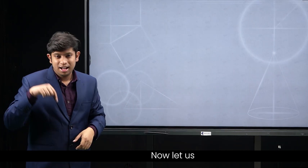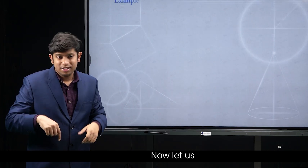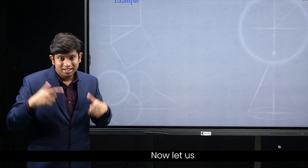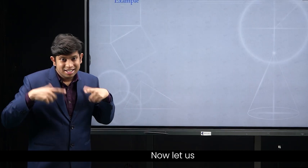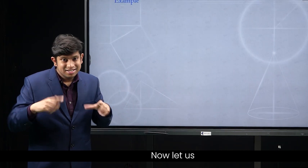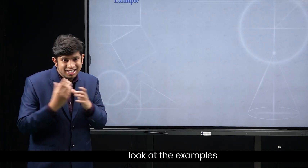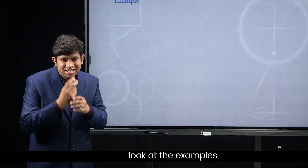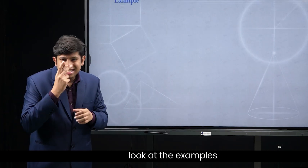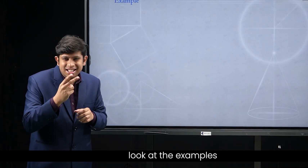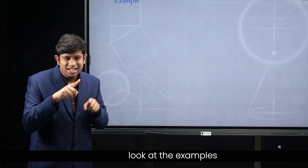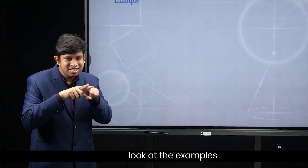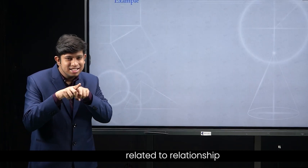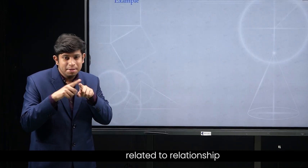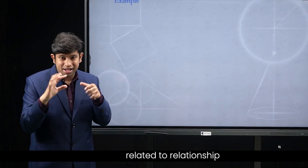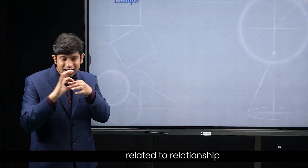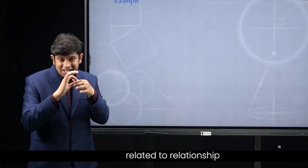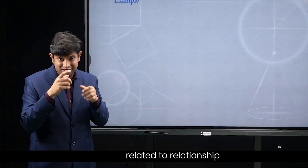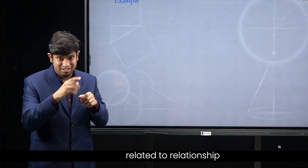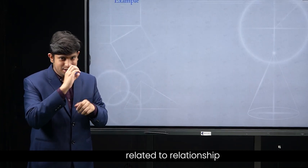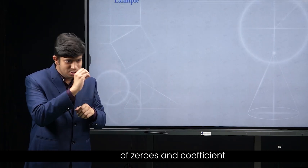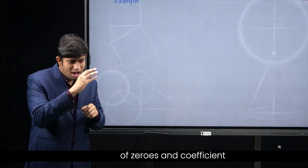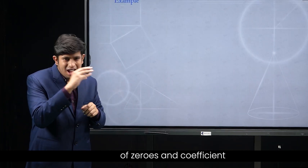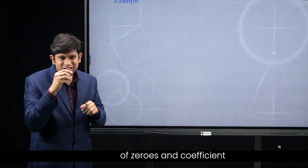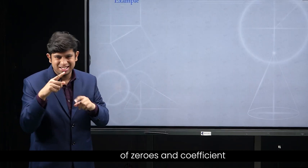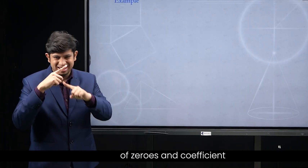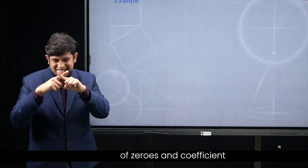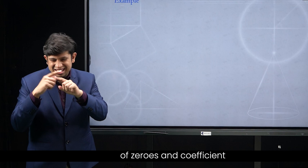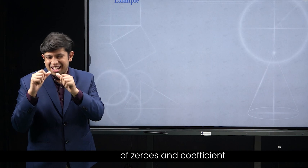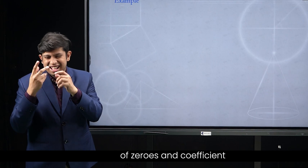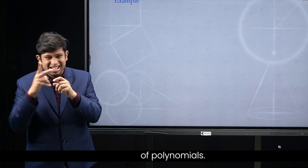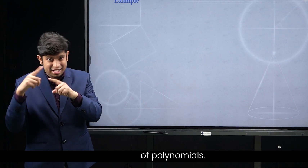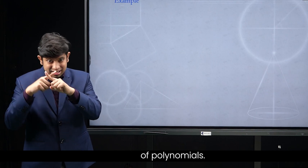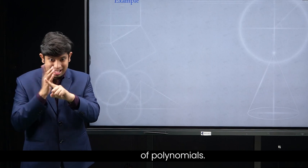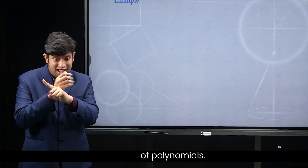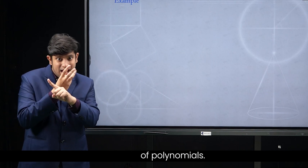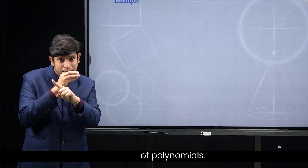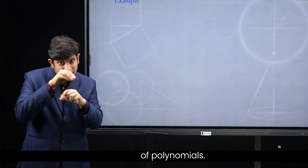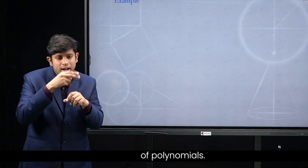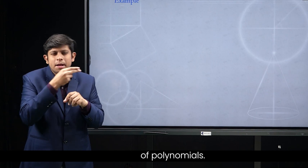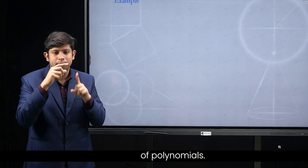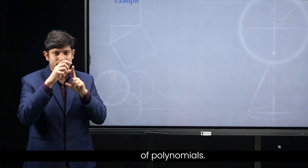Now, let us look at the examples related to relationship of zeros and coefficient of polynomials.